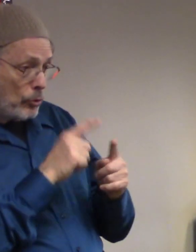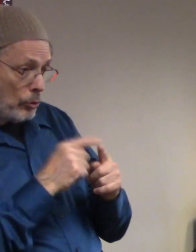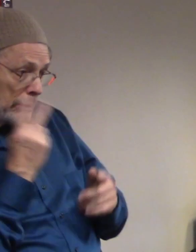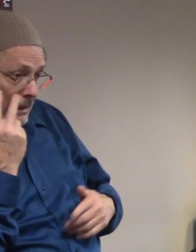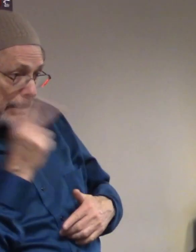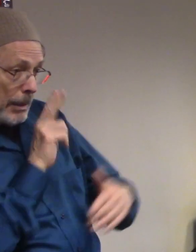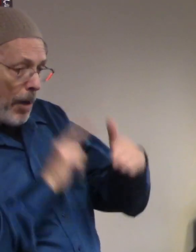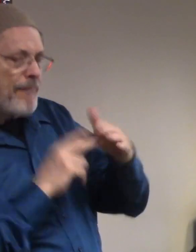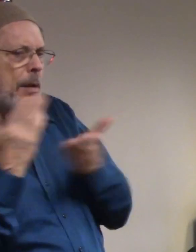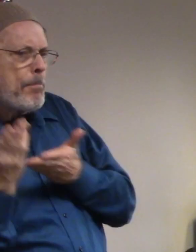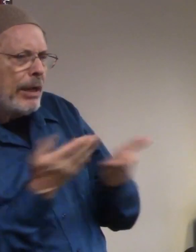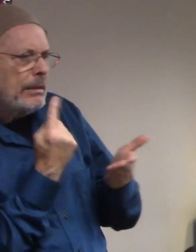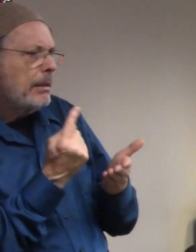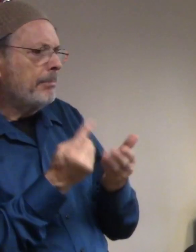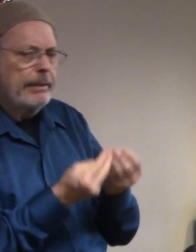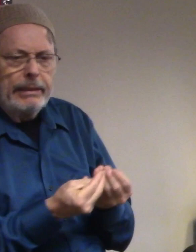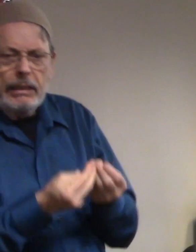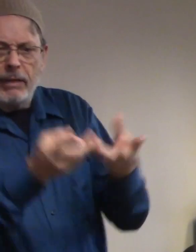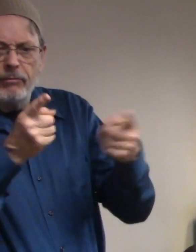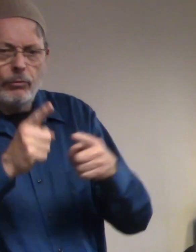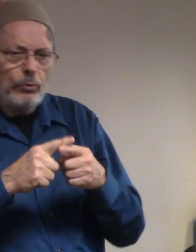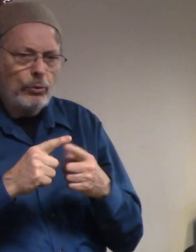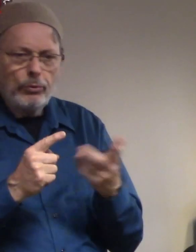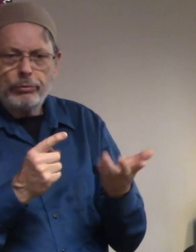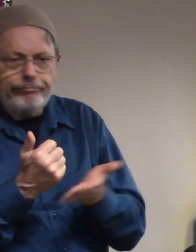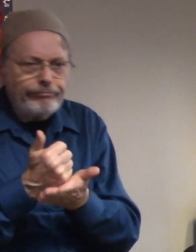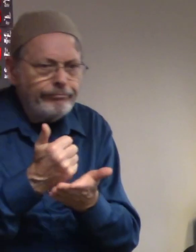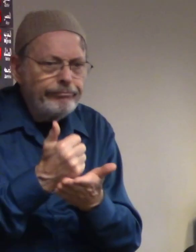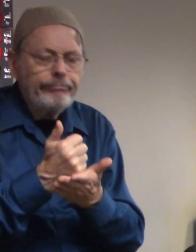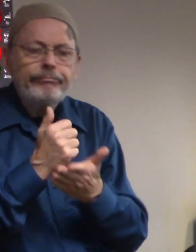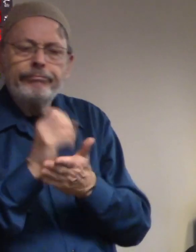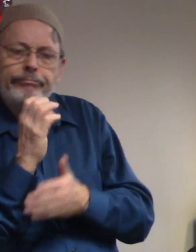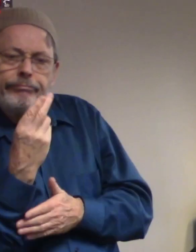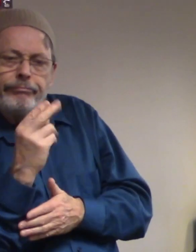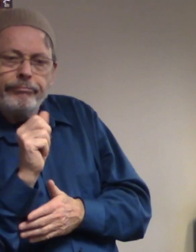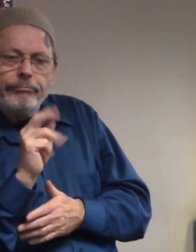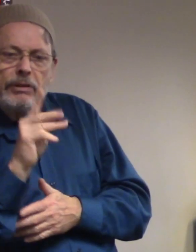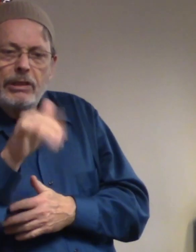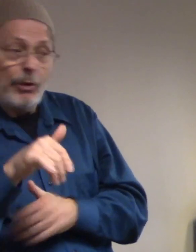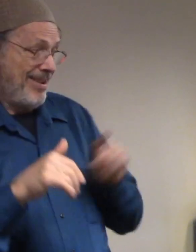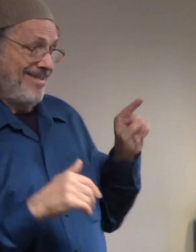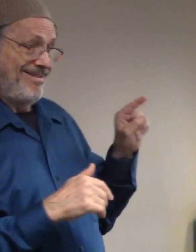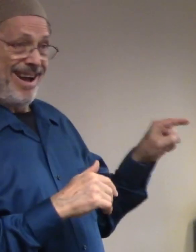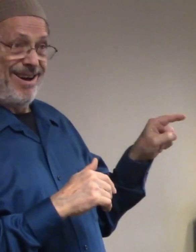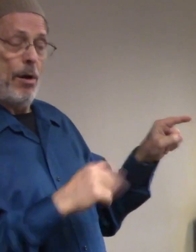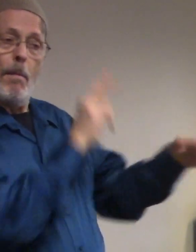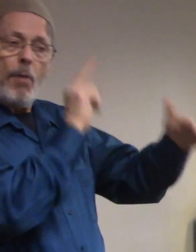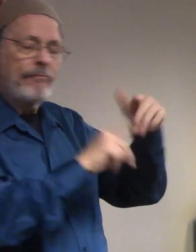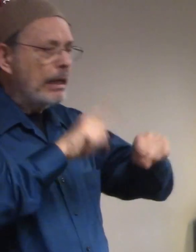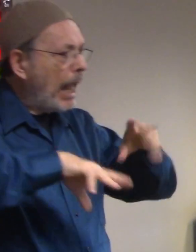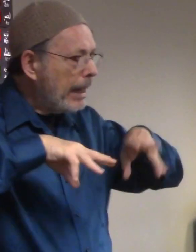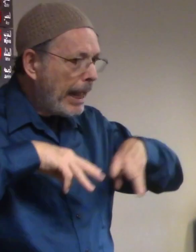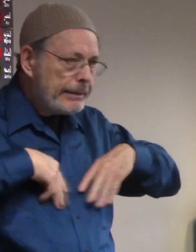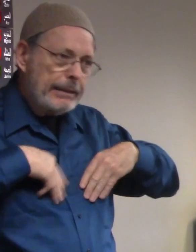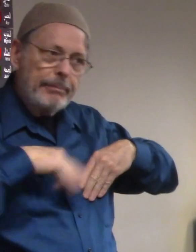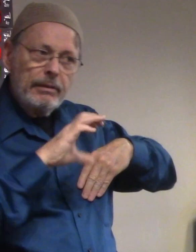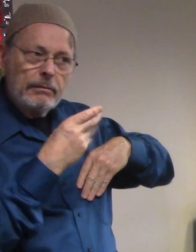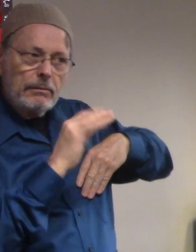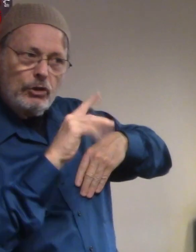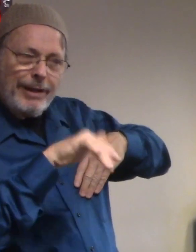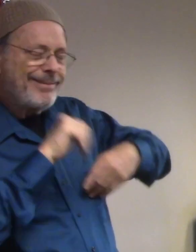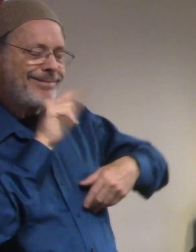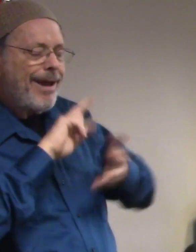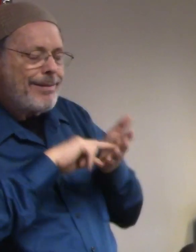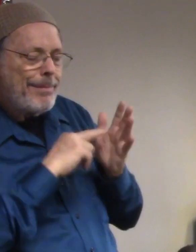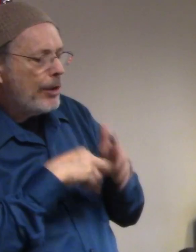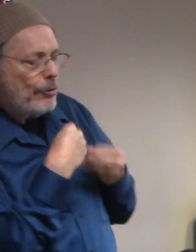wasallam, bring something in charity. Now, the prophets are not allowed to accept charity. So this is not about bringing something to the Prophet in charity. In